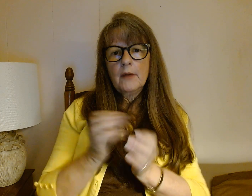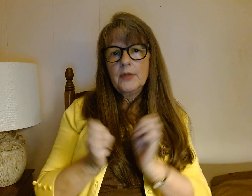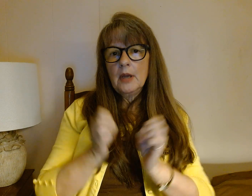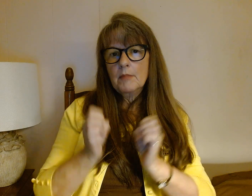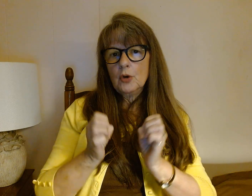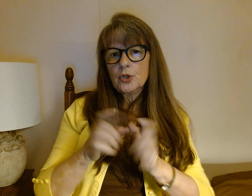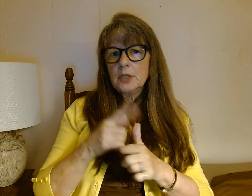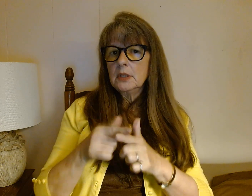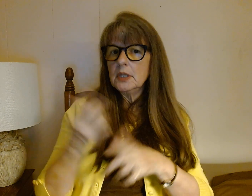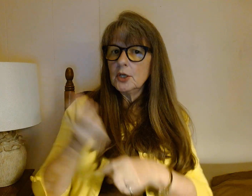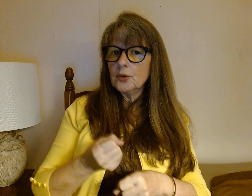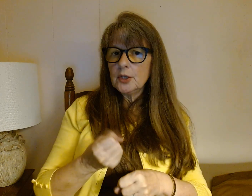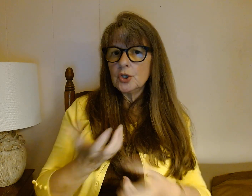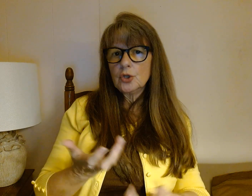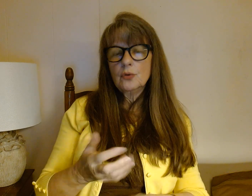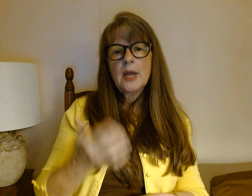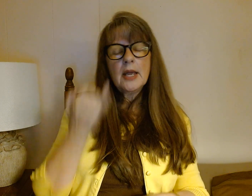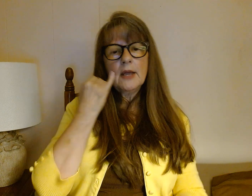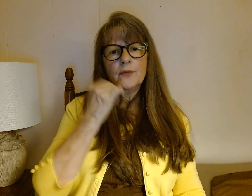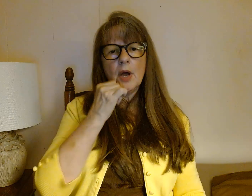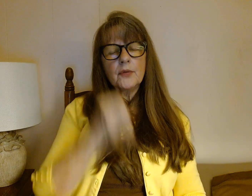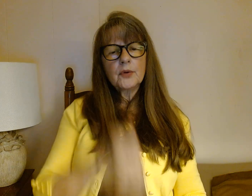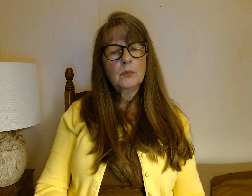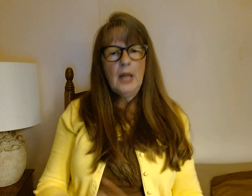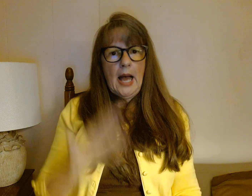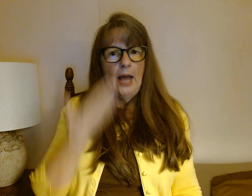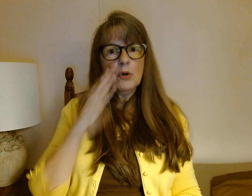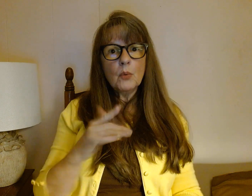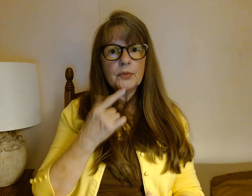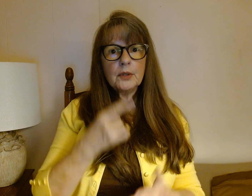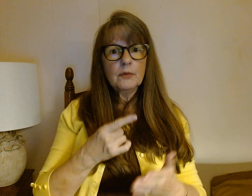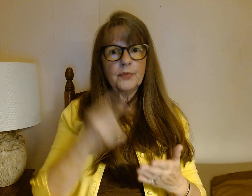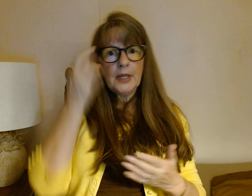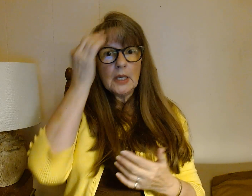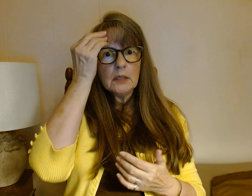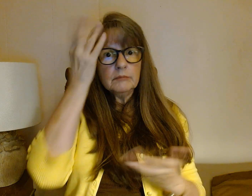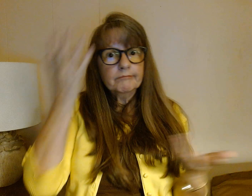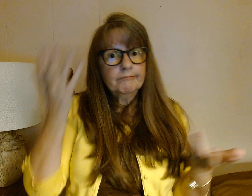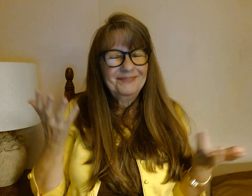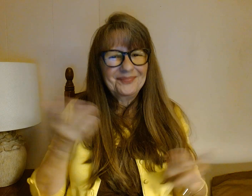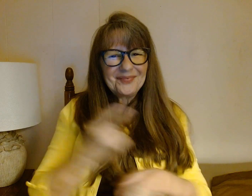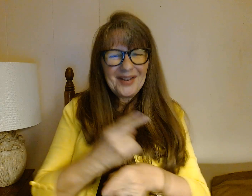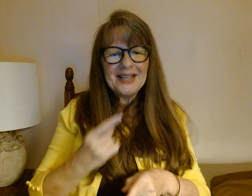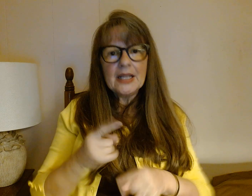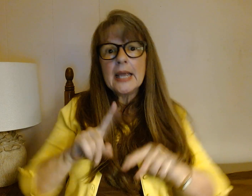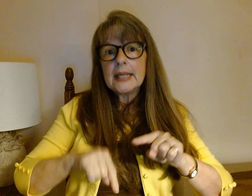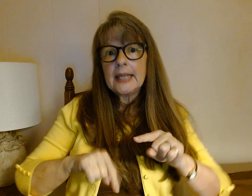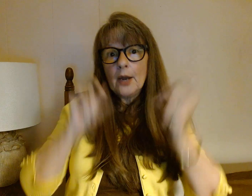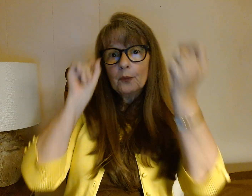the emotion, then they trust you. If not, they're going, well, I don't know what they're thinking, right? Can't